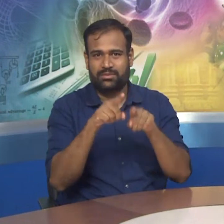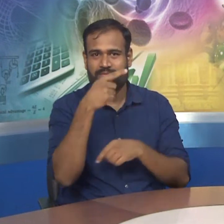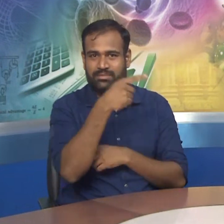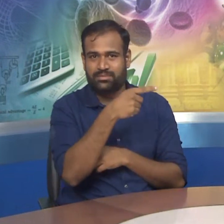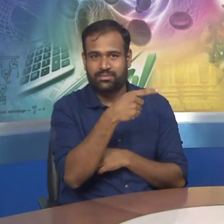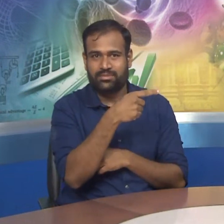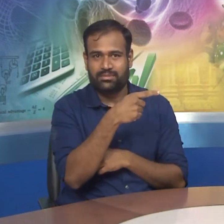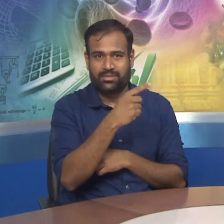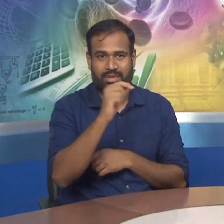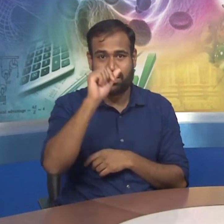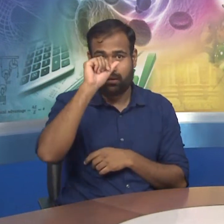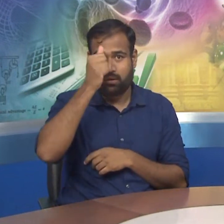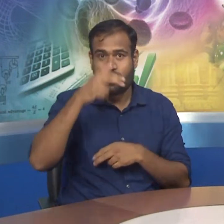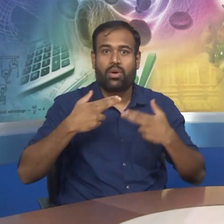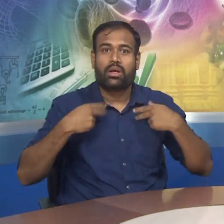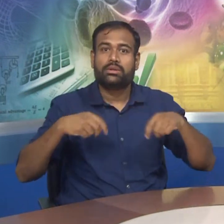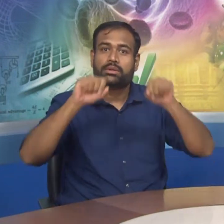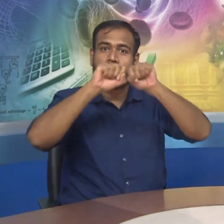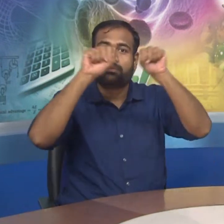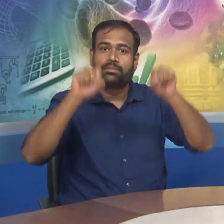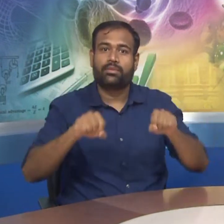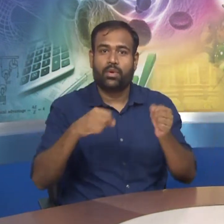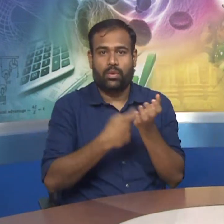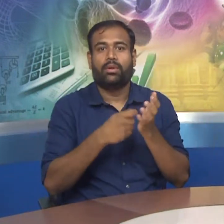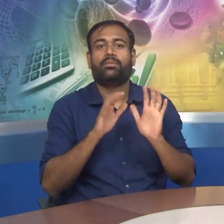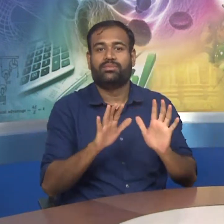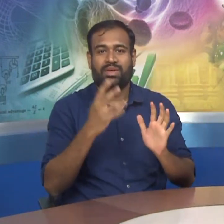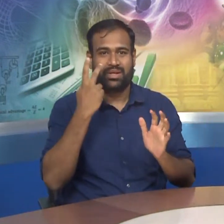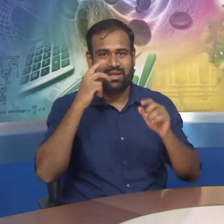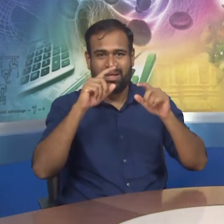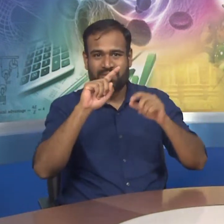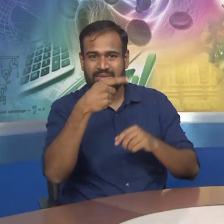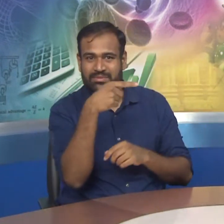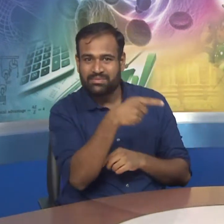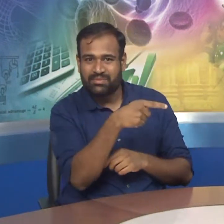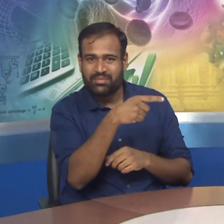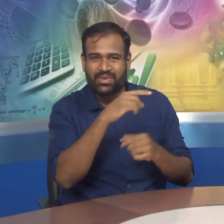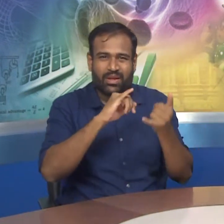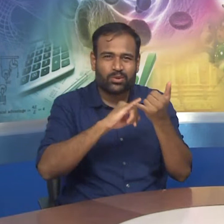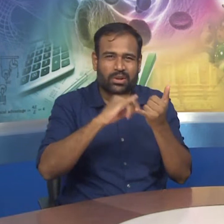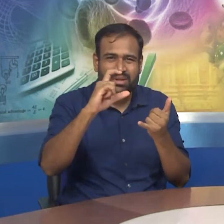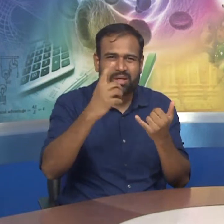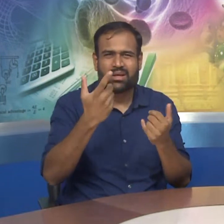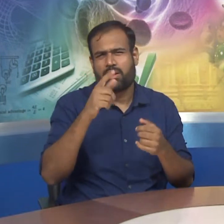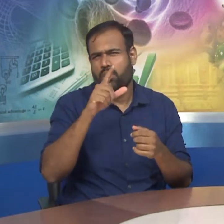Now you can look at this image to understand the Indian judicial system.